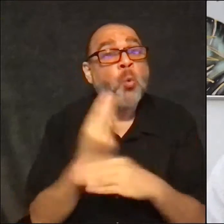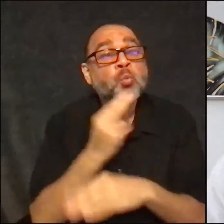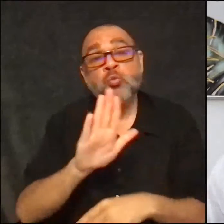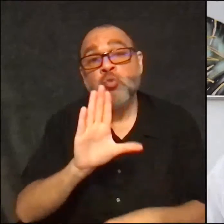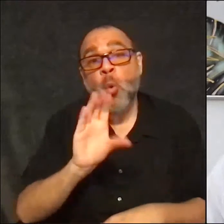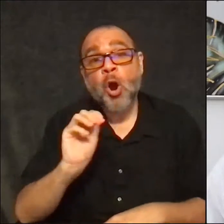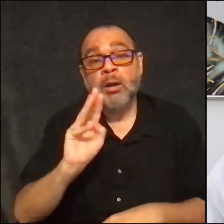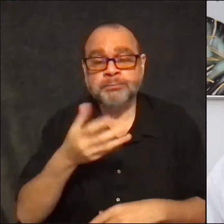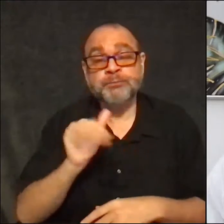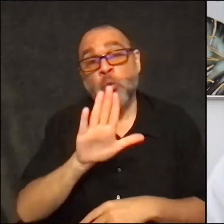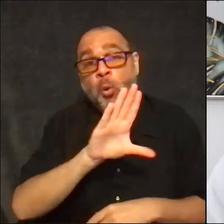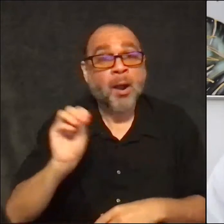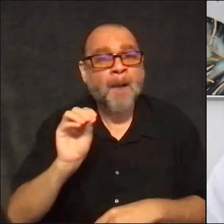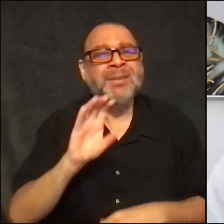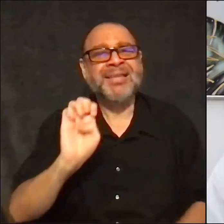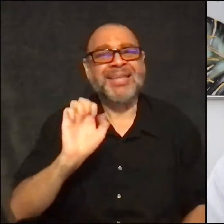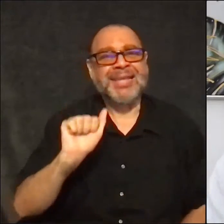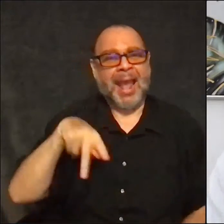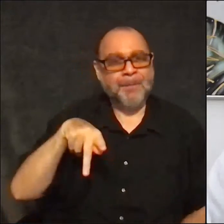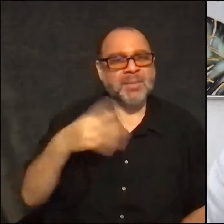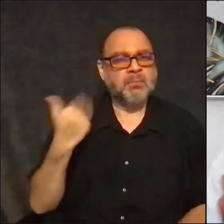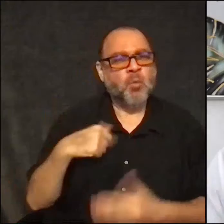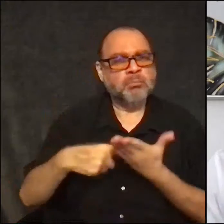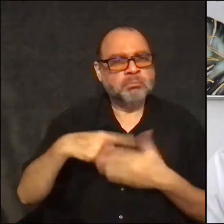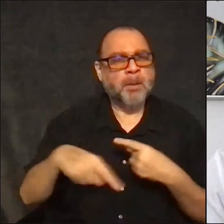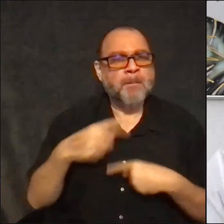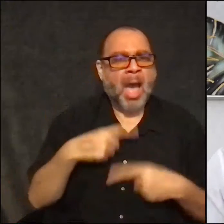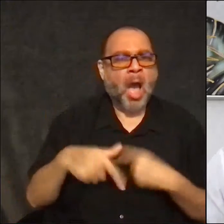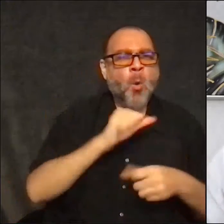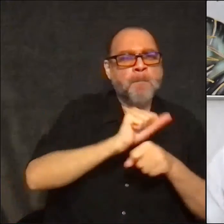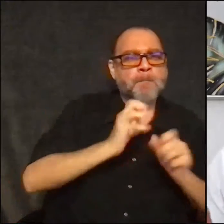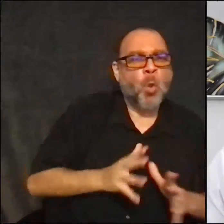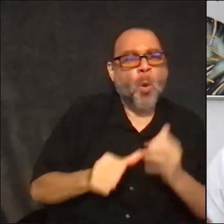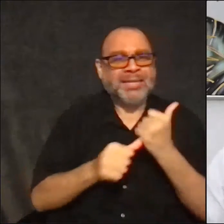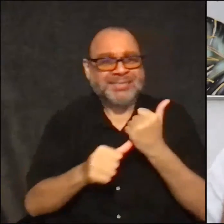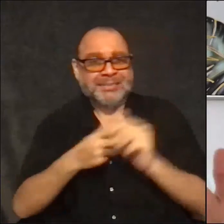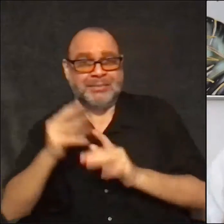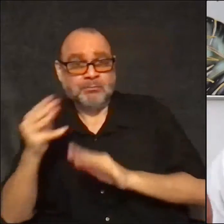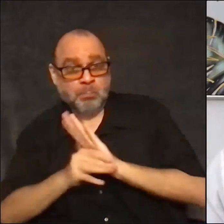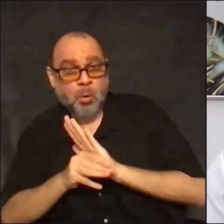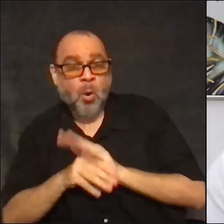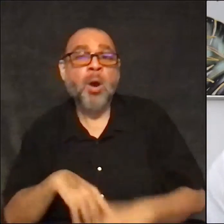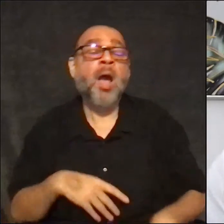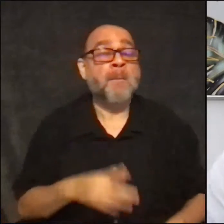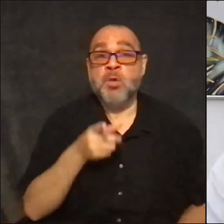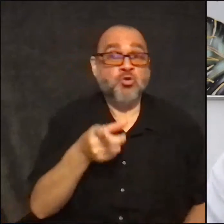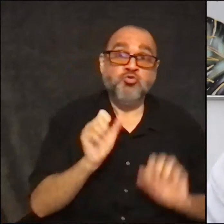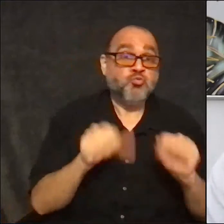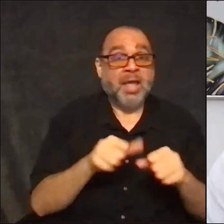about that. It's a resource provided for you there, and you can find a Black or brown if you want male, but just black or brown